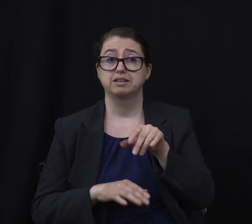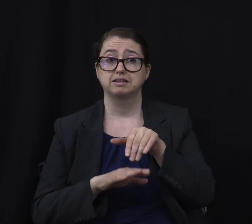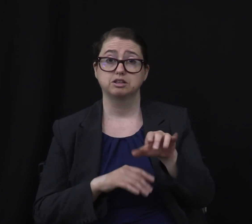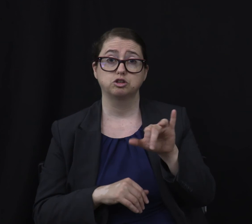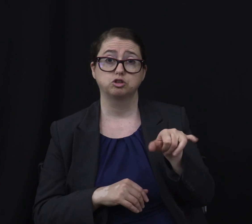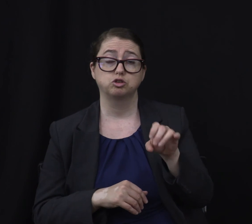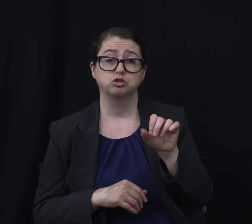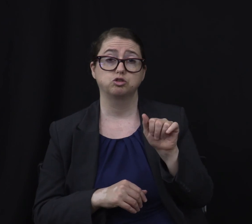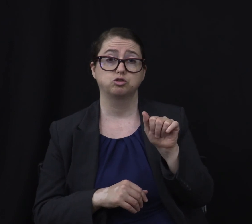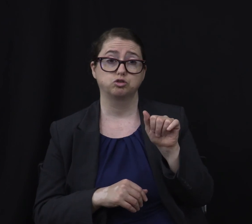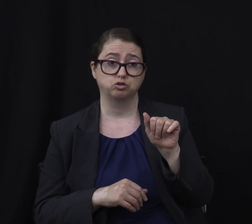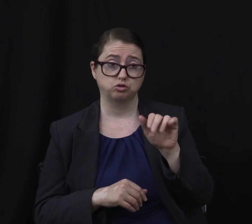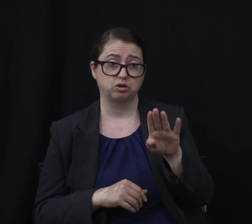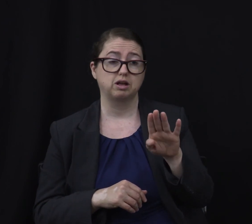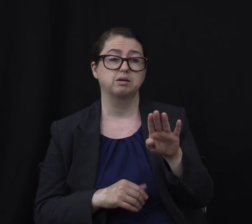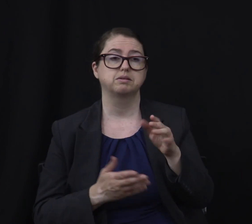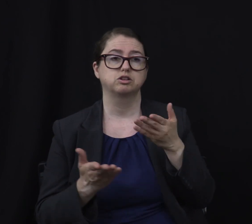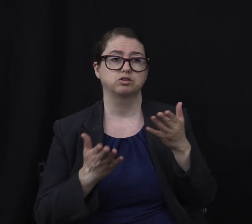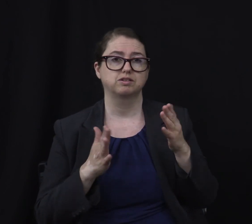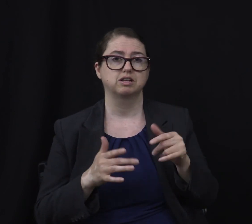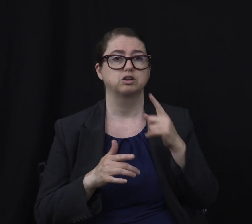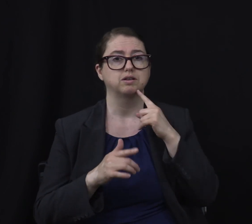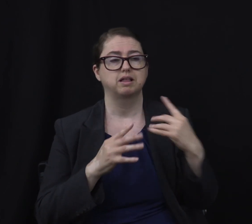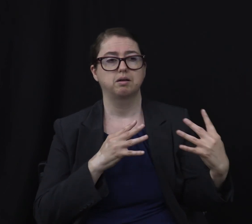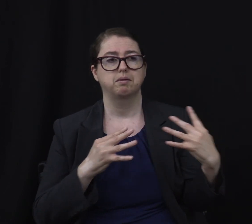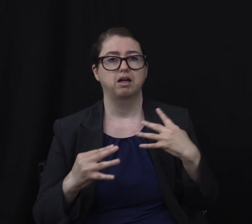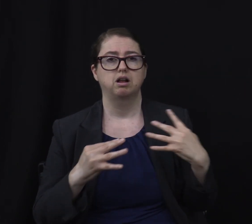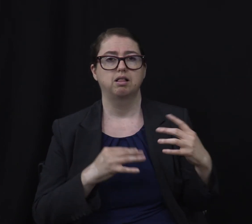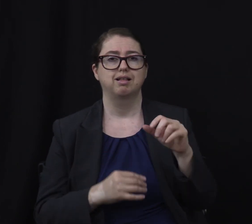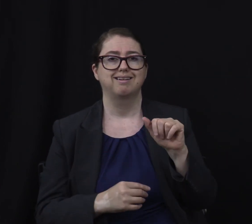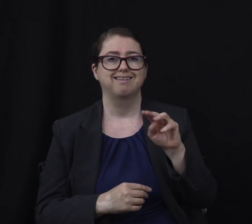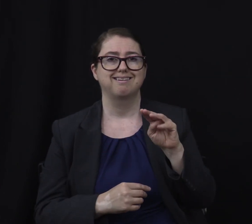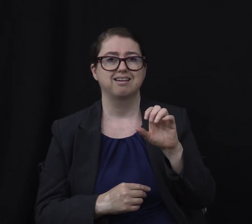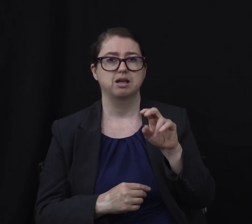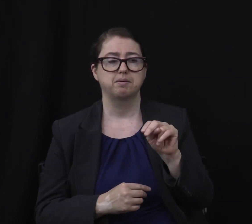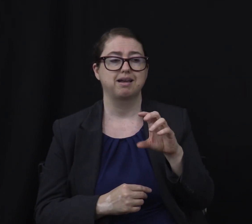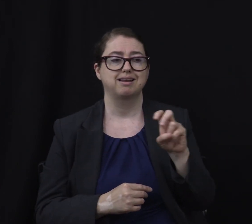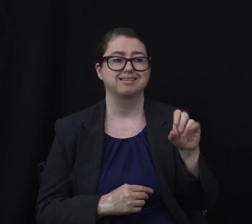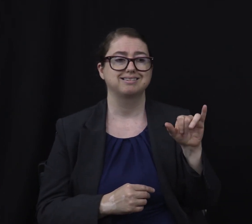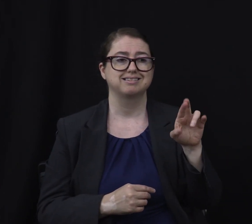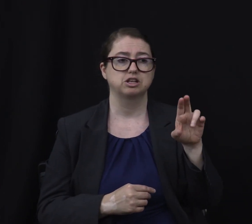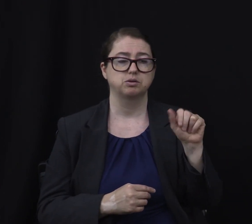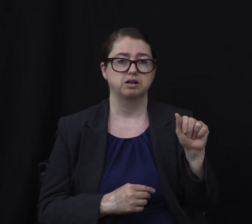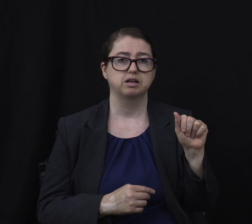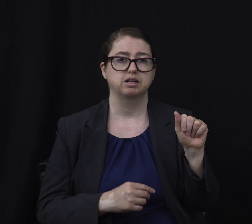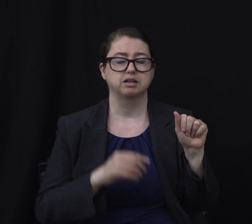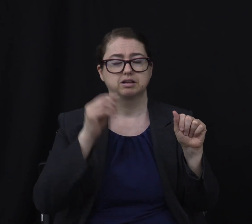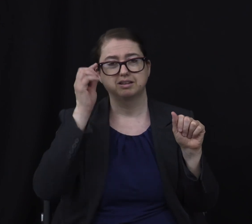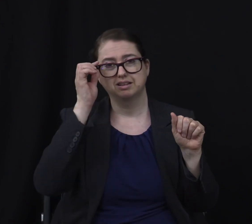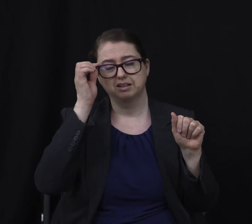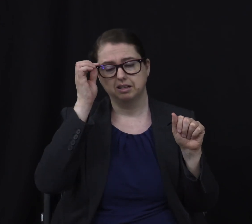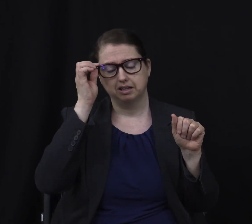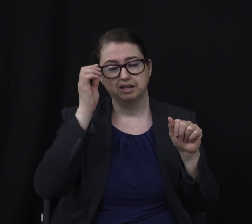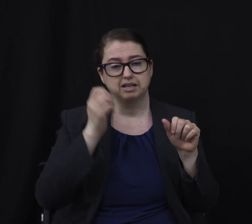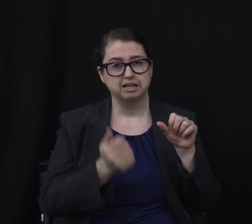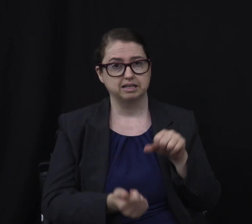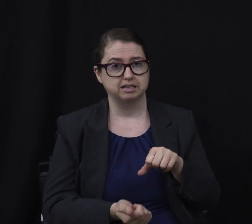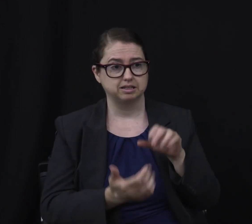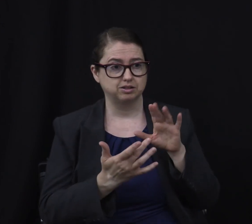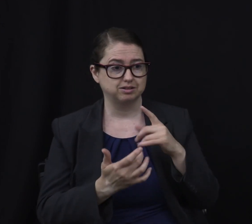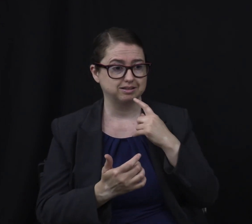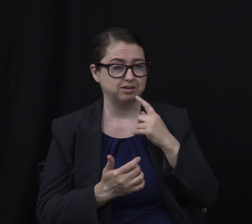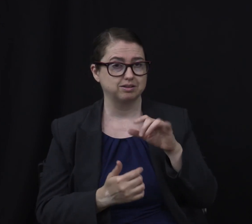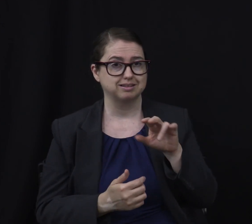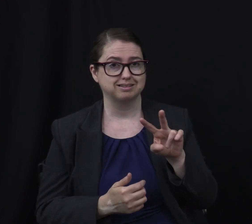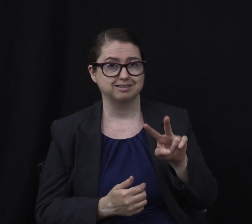battle against Ammon and Syria. And what do you think Joab, when he stands before the men, says? He says in 2 Samuel 10,